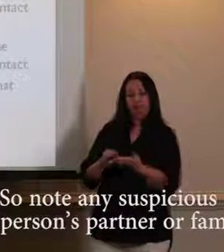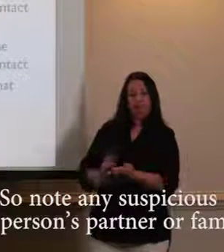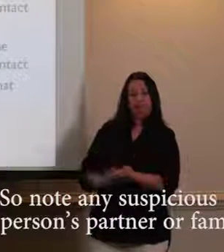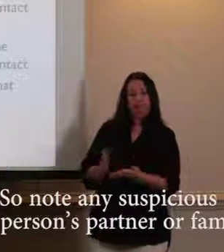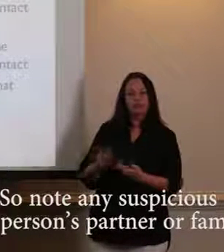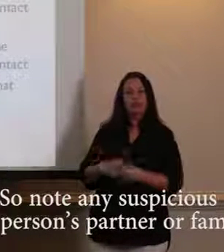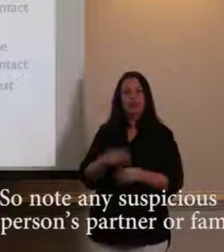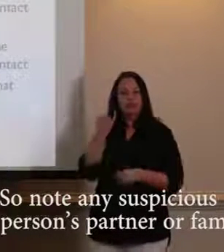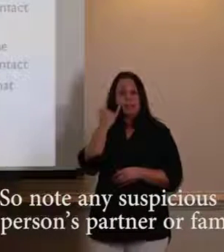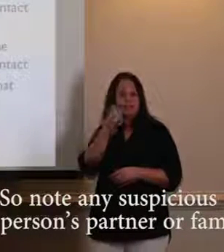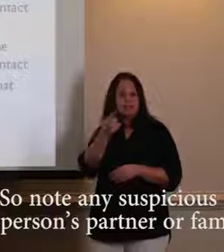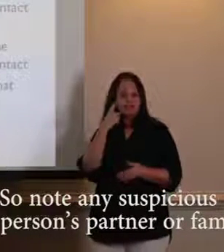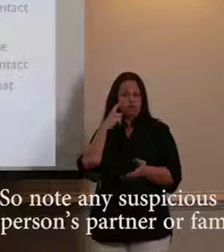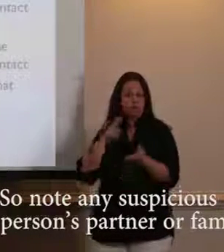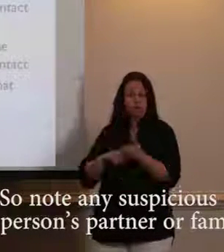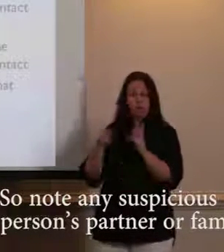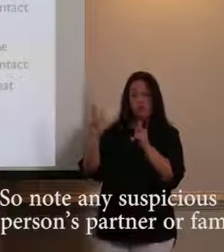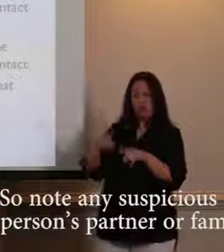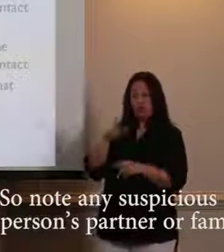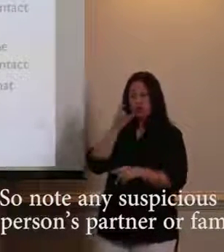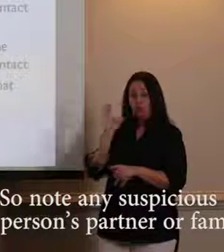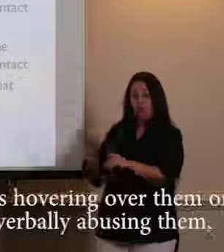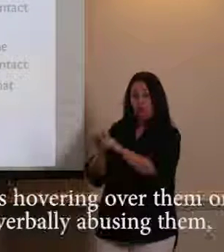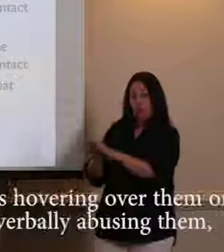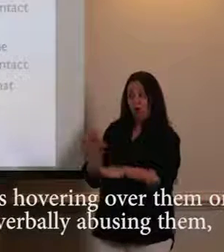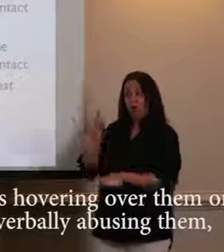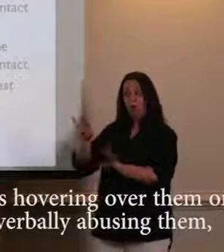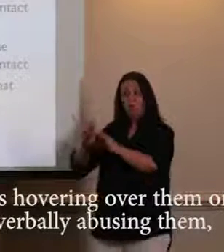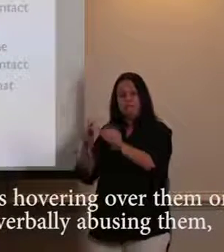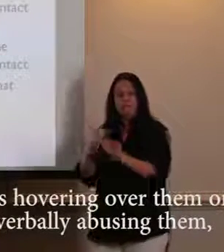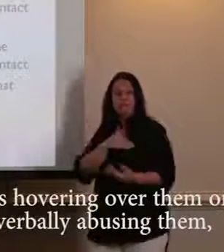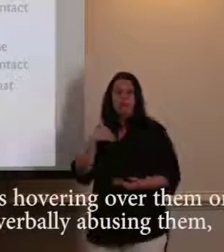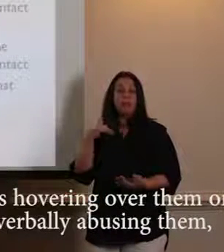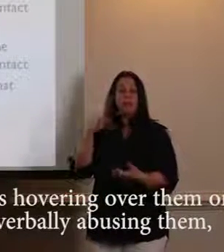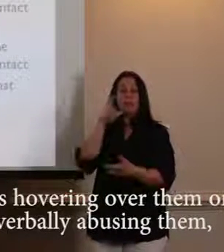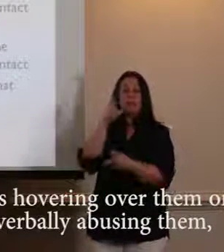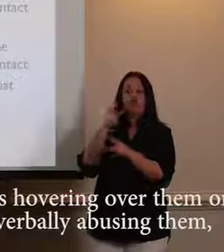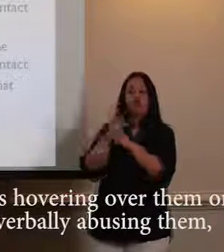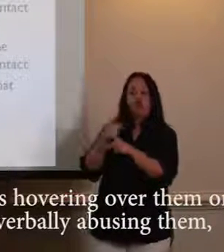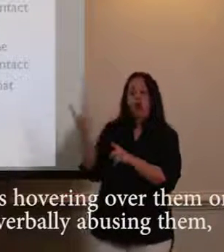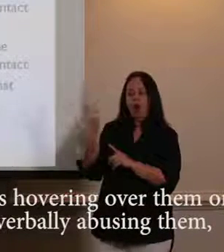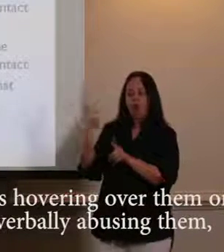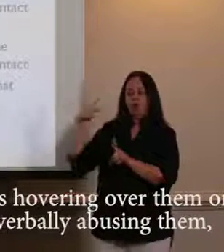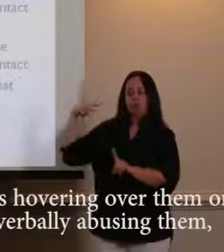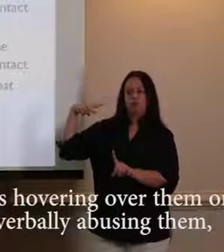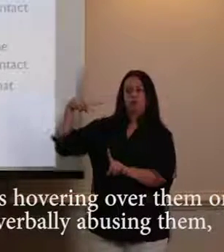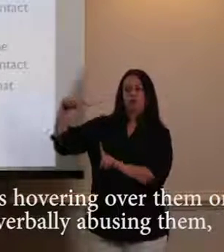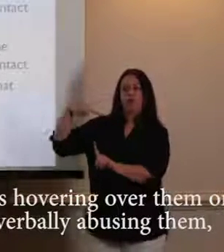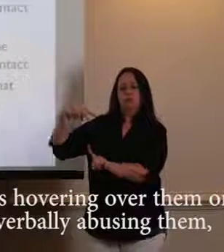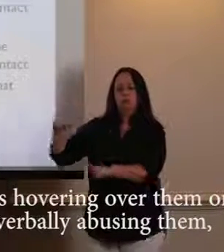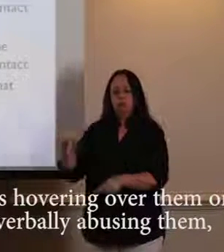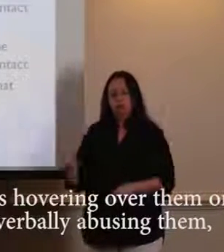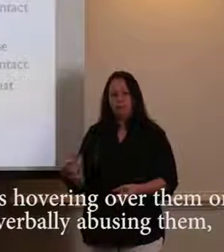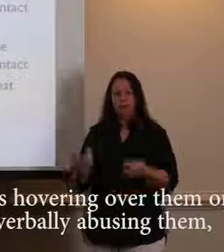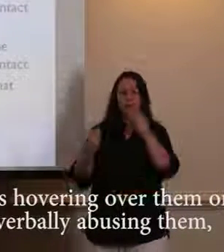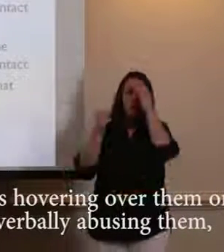person's partner or family member or caretaker is always hovering over them, or using